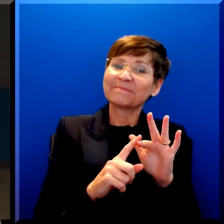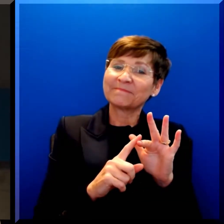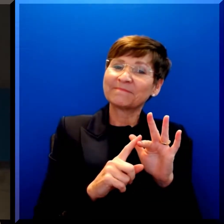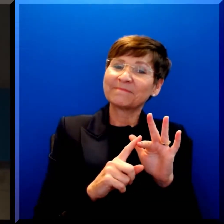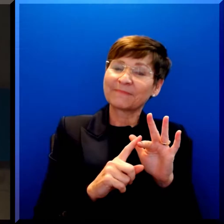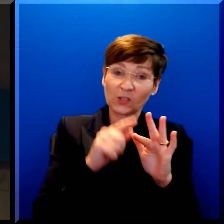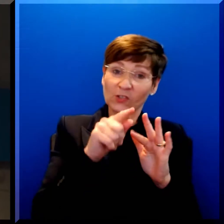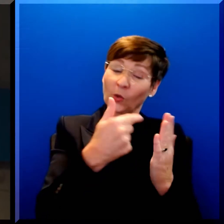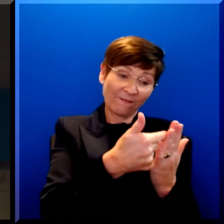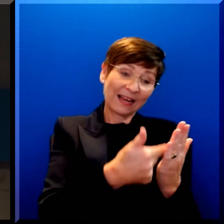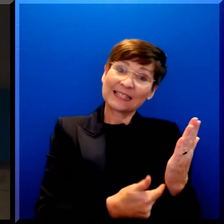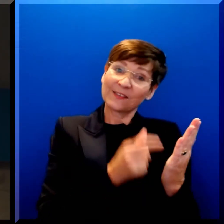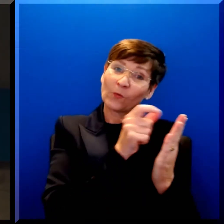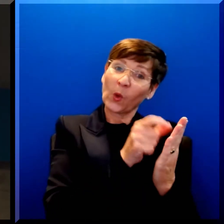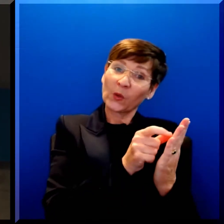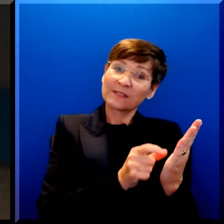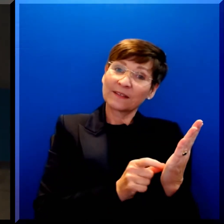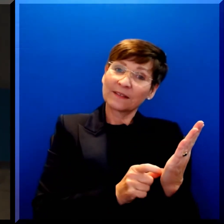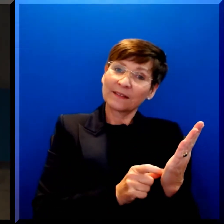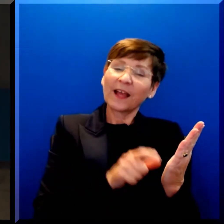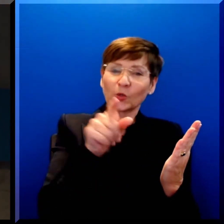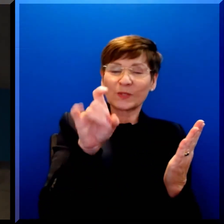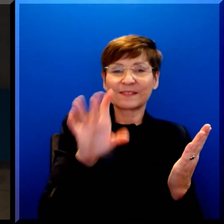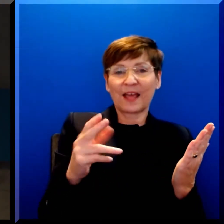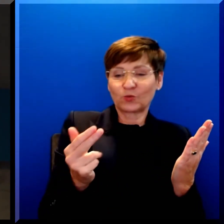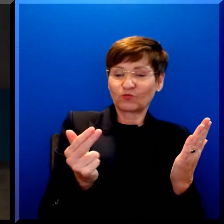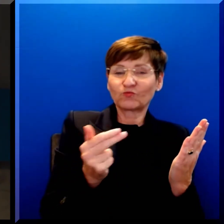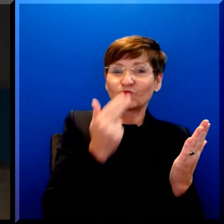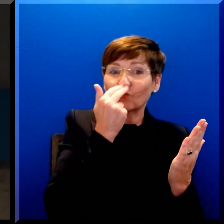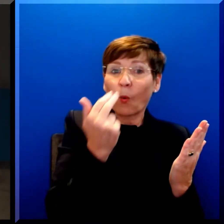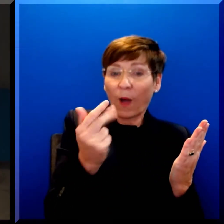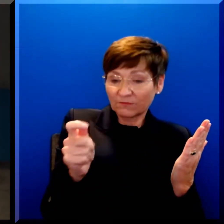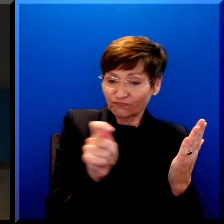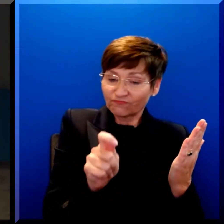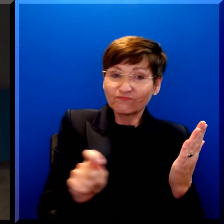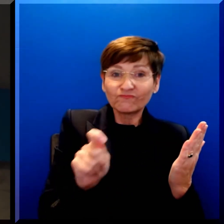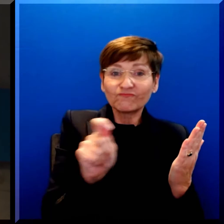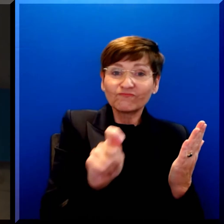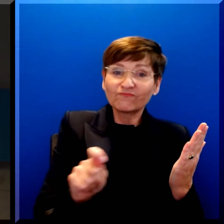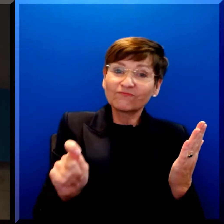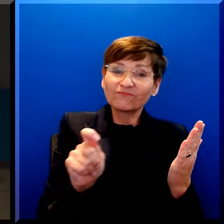Oh, so later when you draw these, you might check and see what God says to you through them.